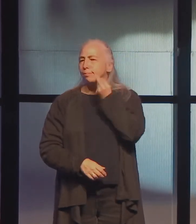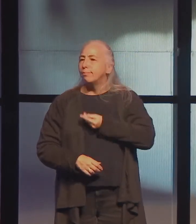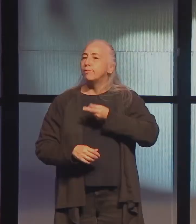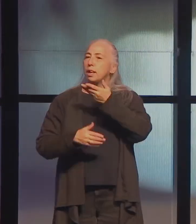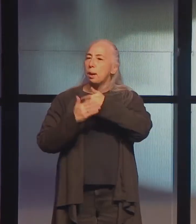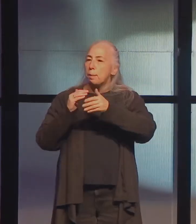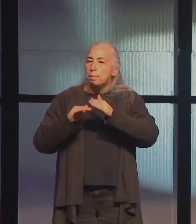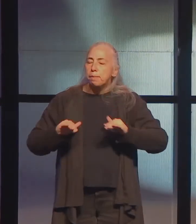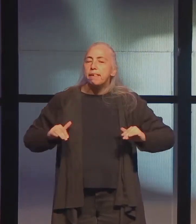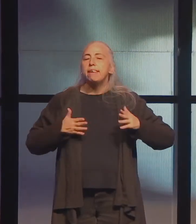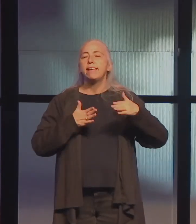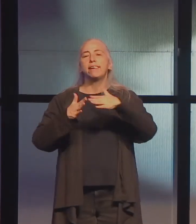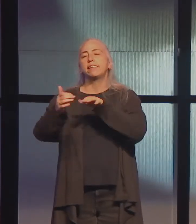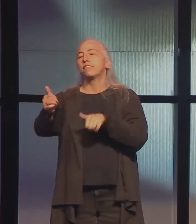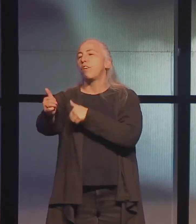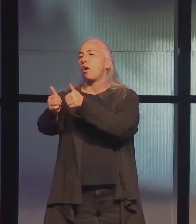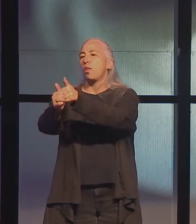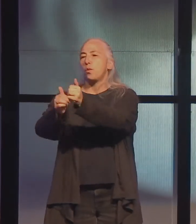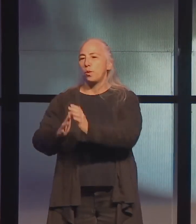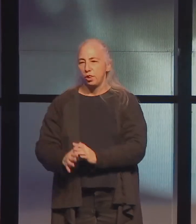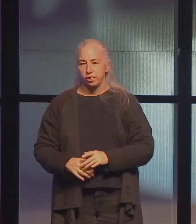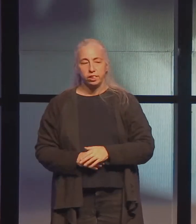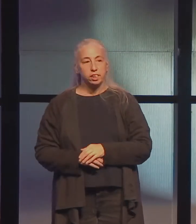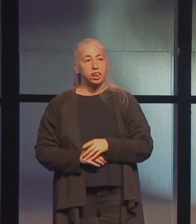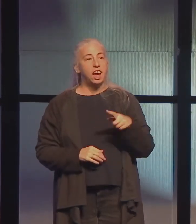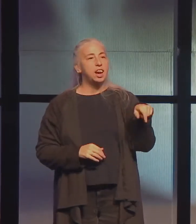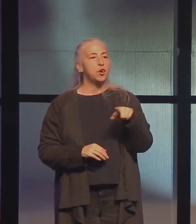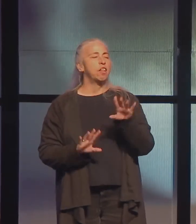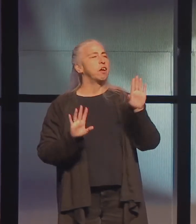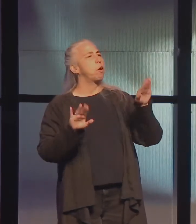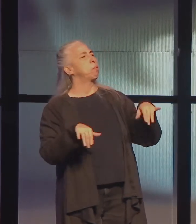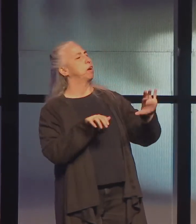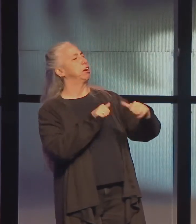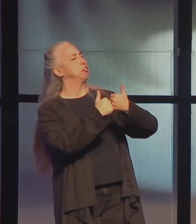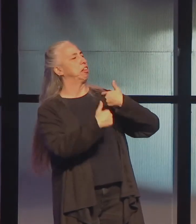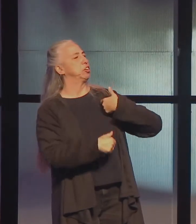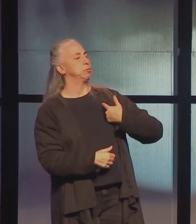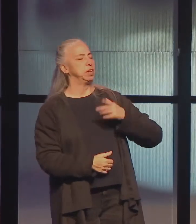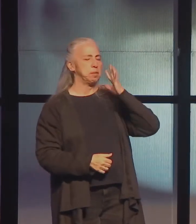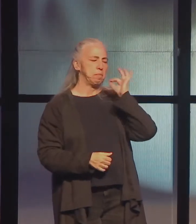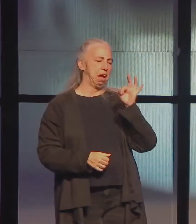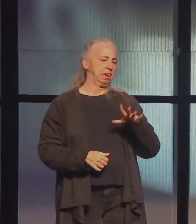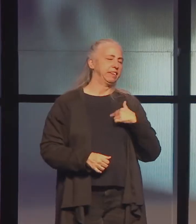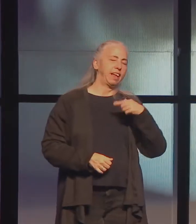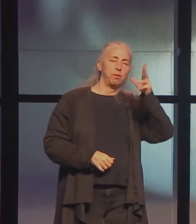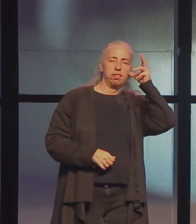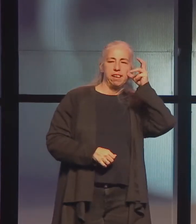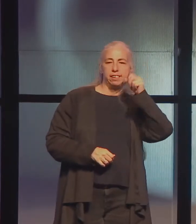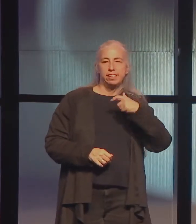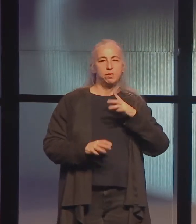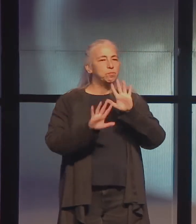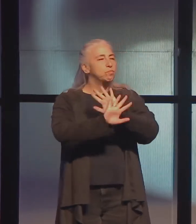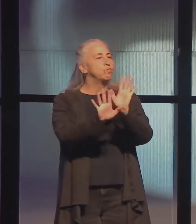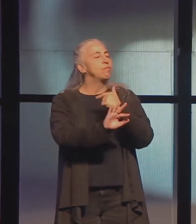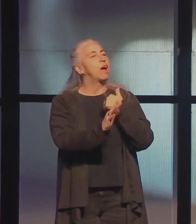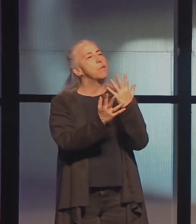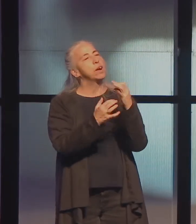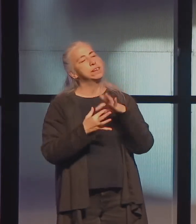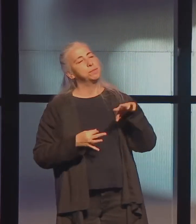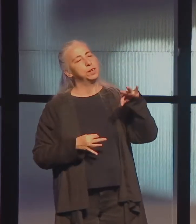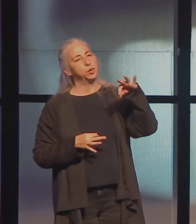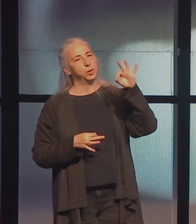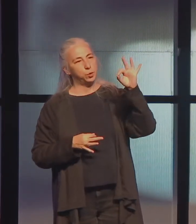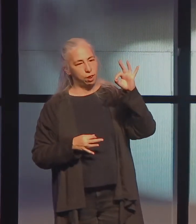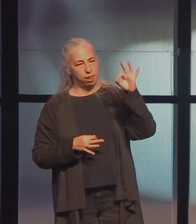longtime people who are like, Ryan, challenge me. I can listen to a podcast any day. I want something spiritual. First of